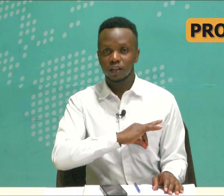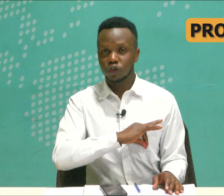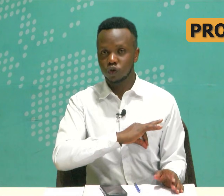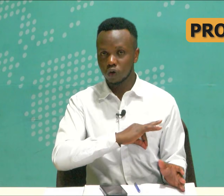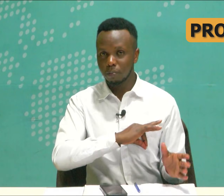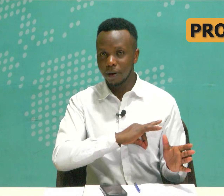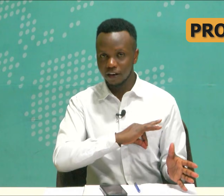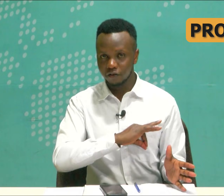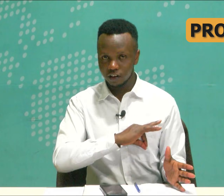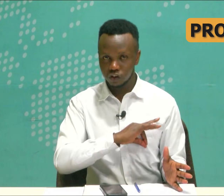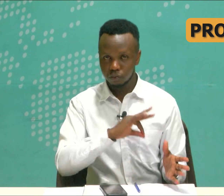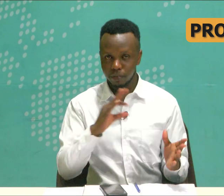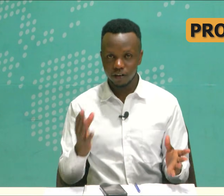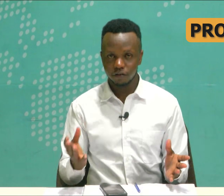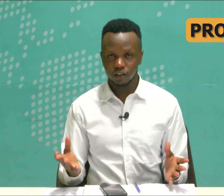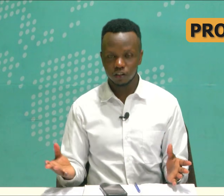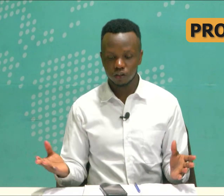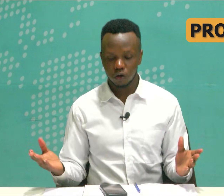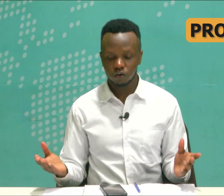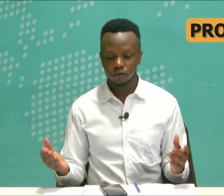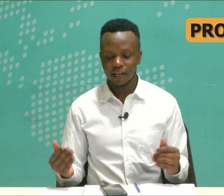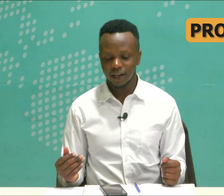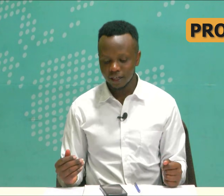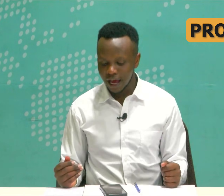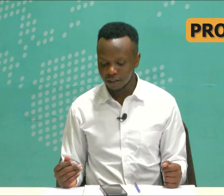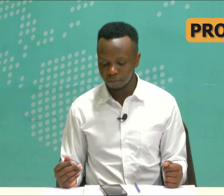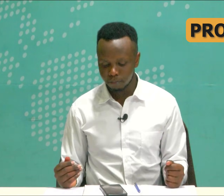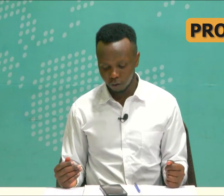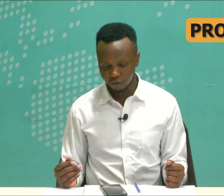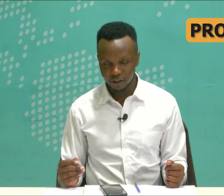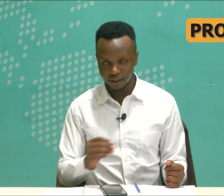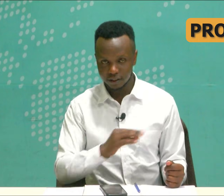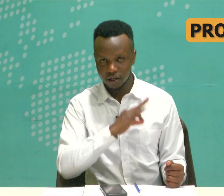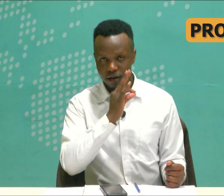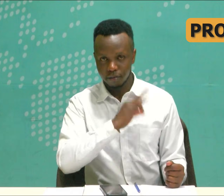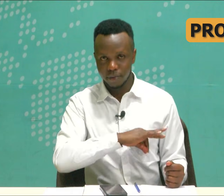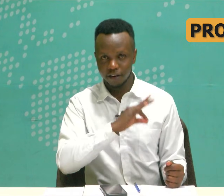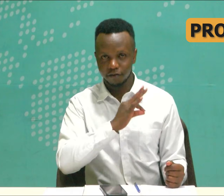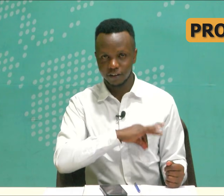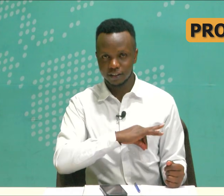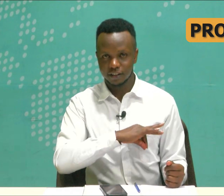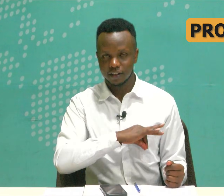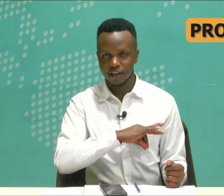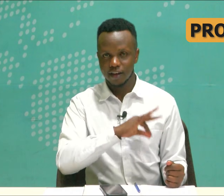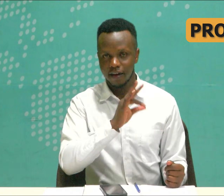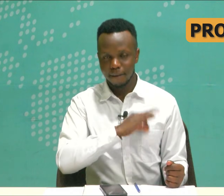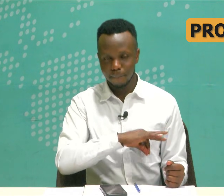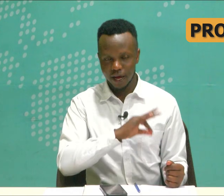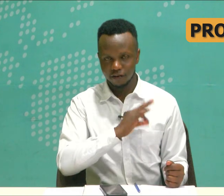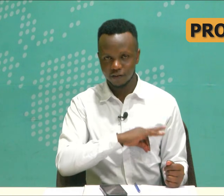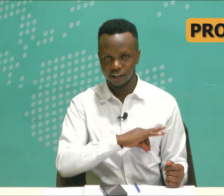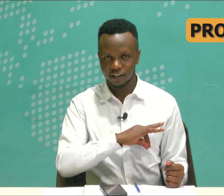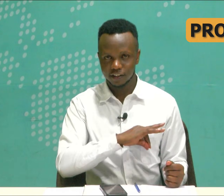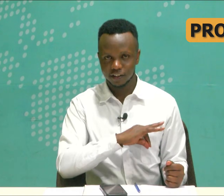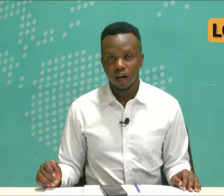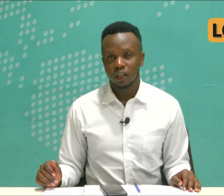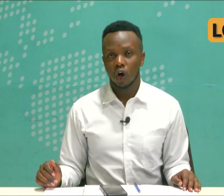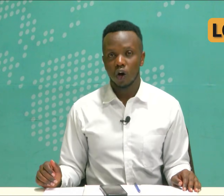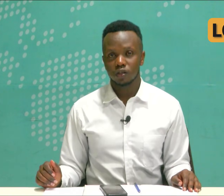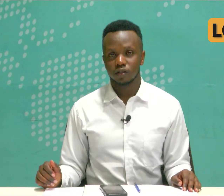Stroke benefit. Benefit is also signed as profit, benefit, benefit. Loss,